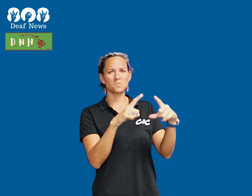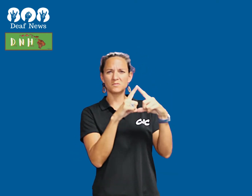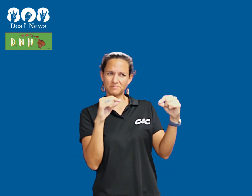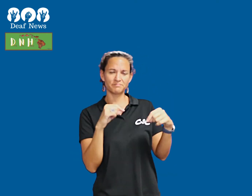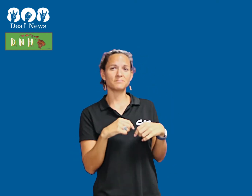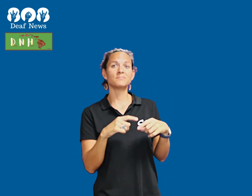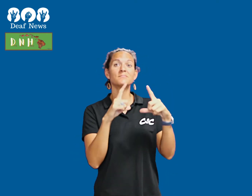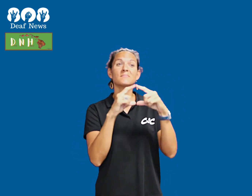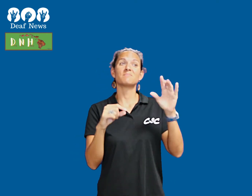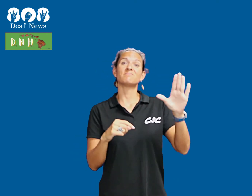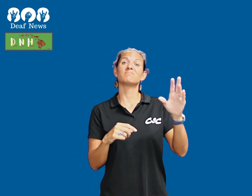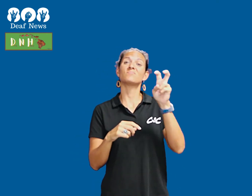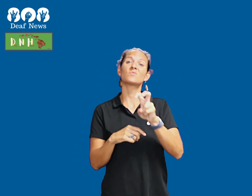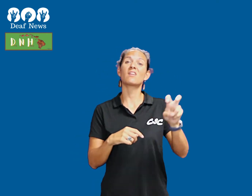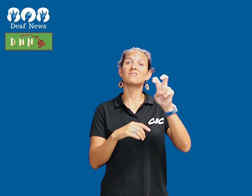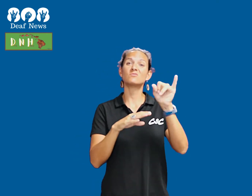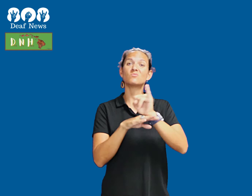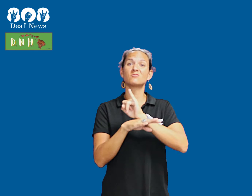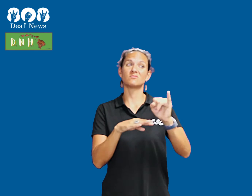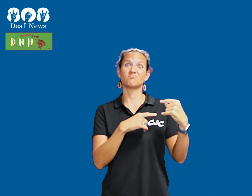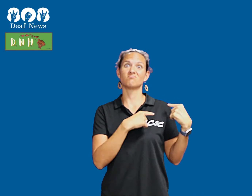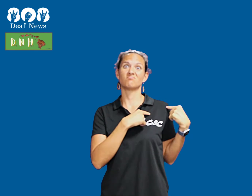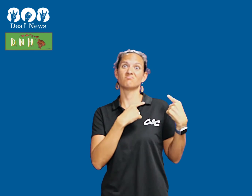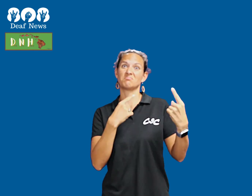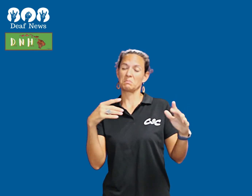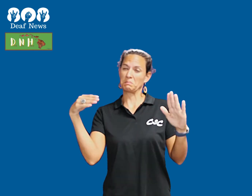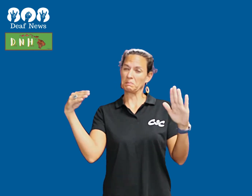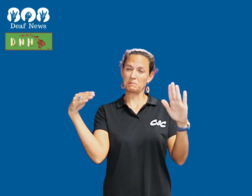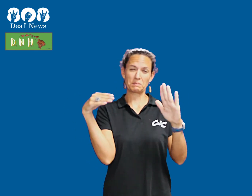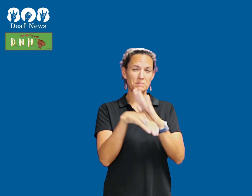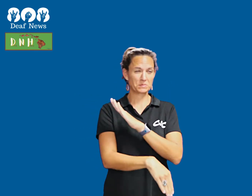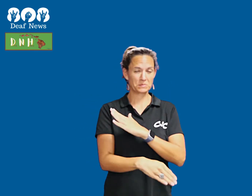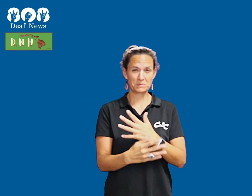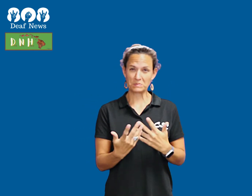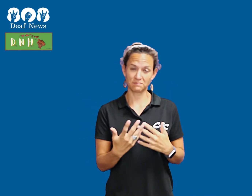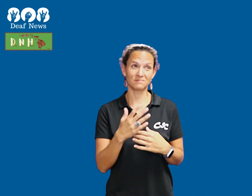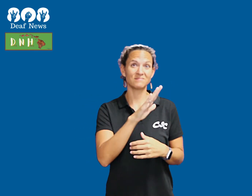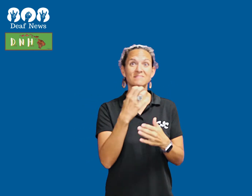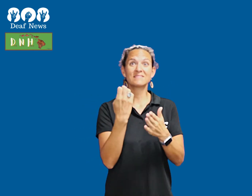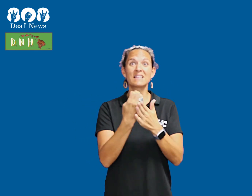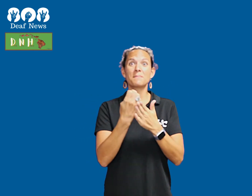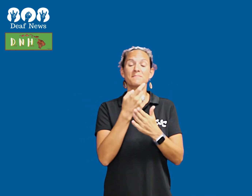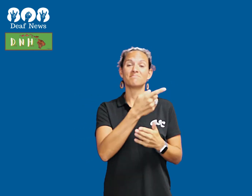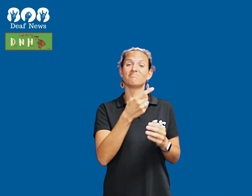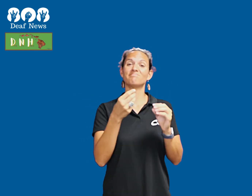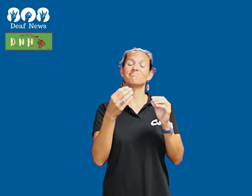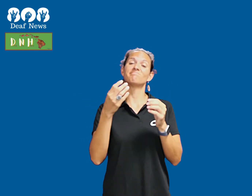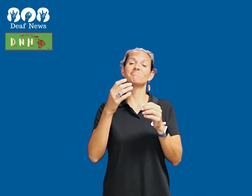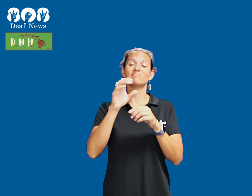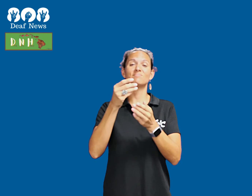chose not to travel to Japan. The number of visitors plummeted, causing tourism industry to